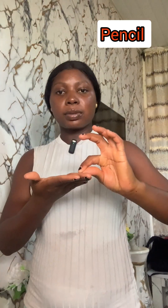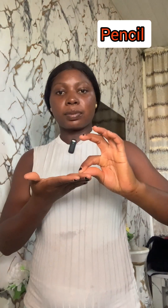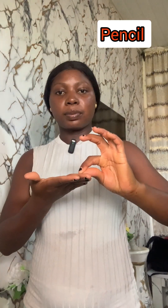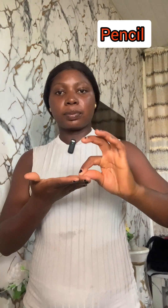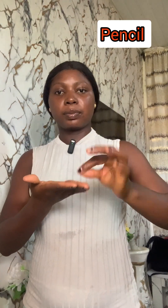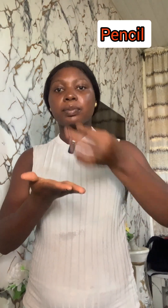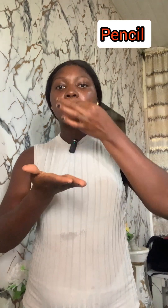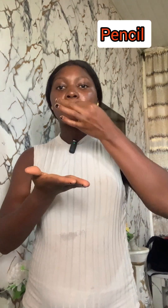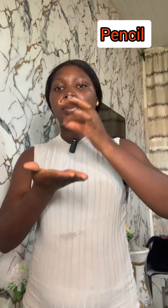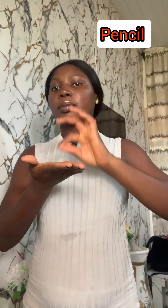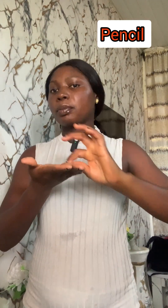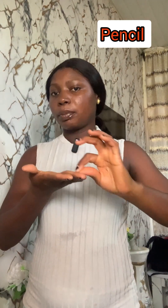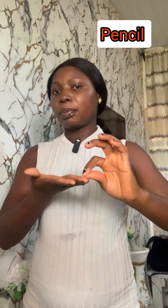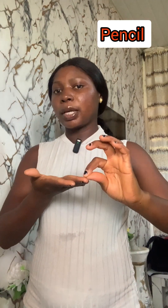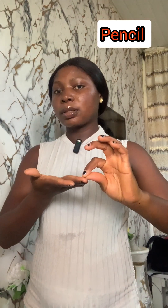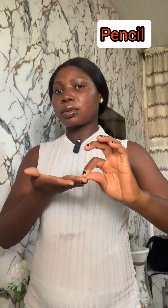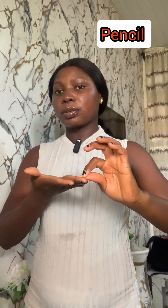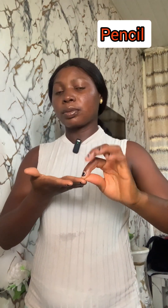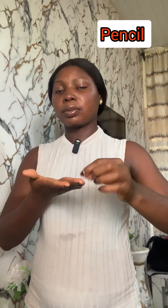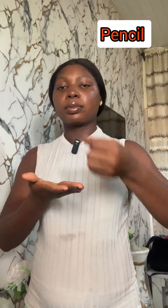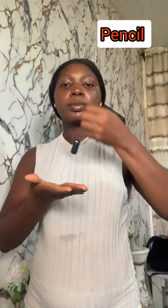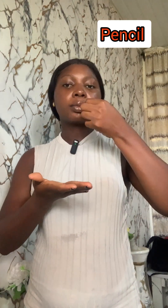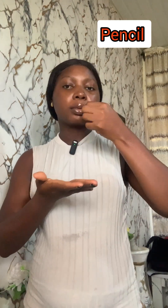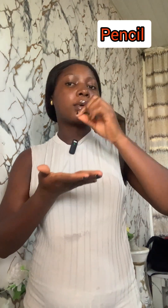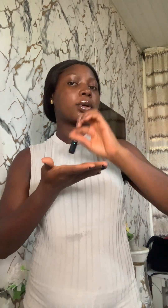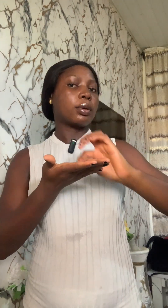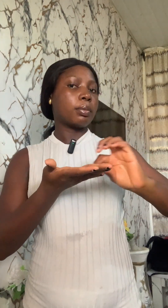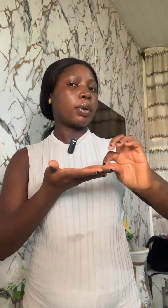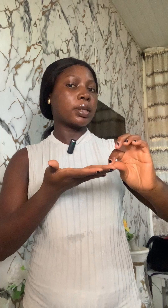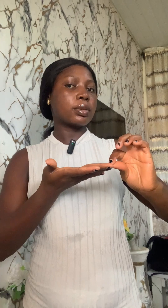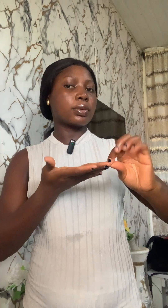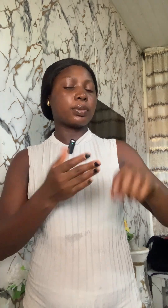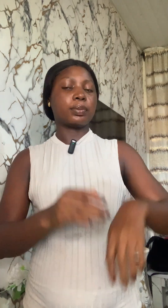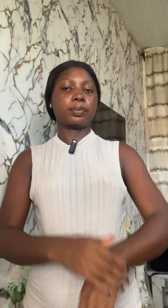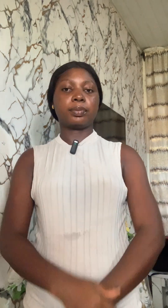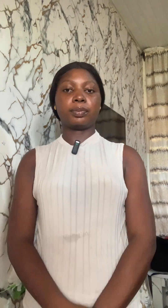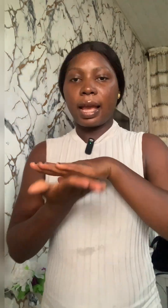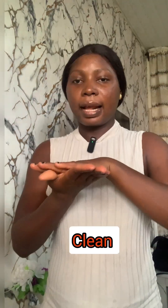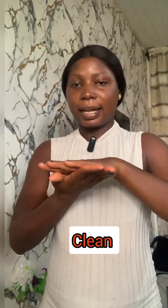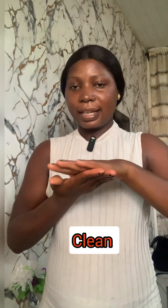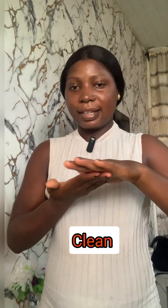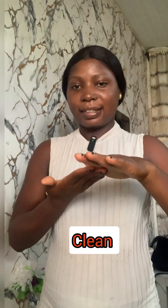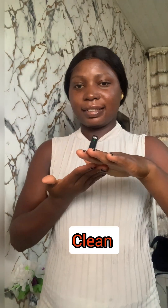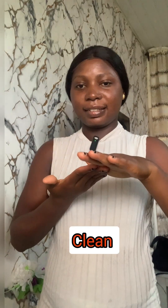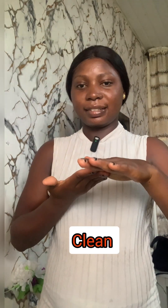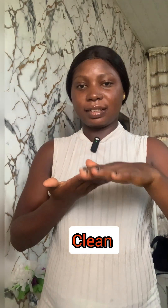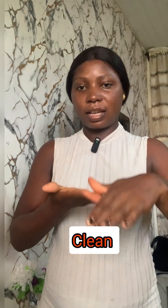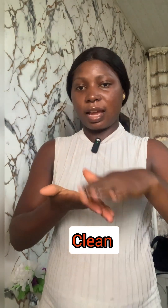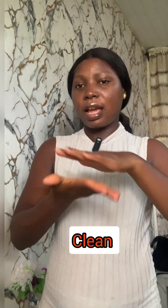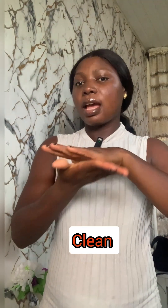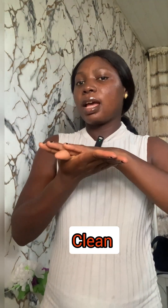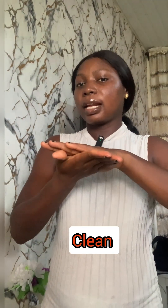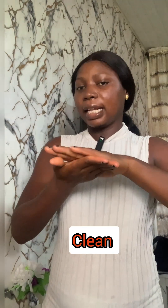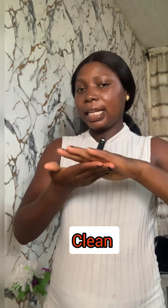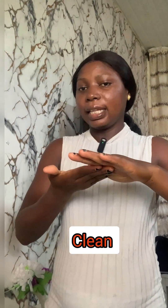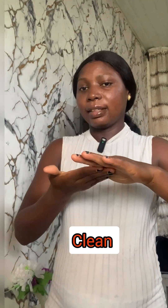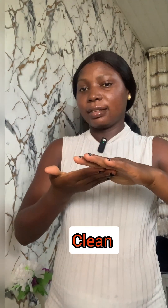Pencil. Pencil. Pencil. Clean. Clean.